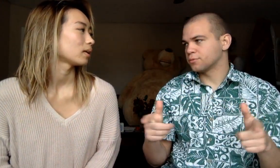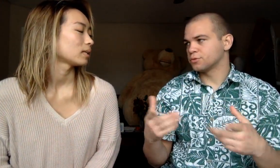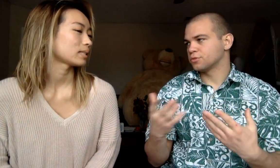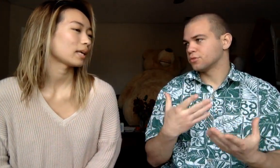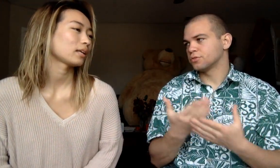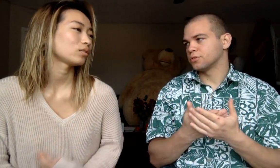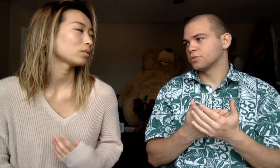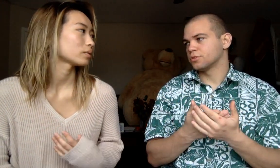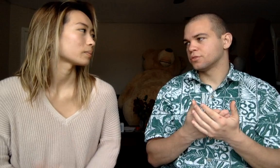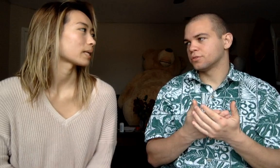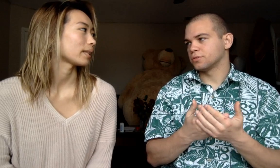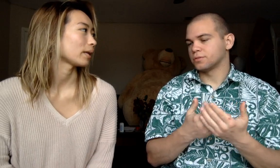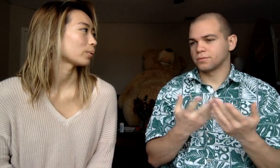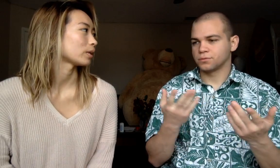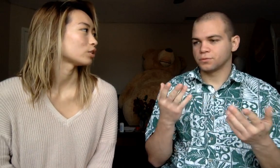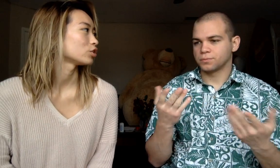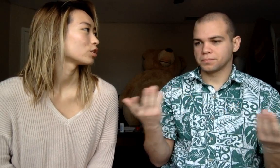Say you know some sign language.